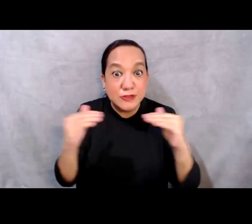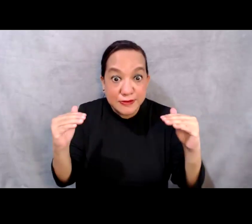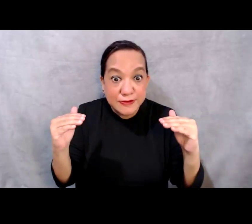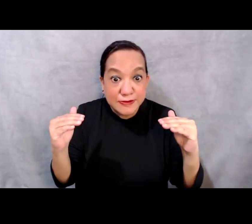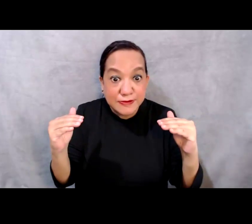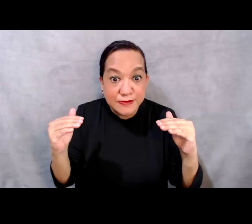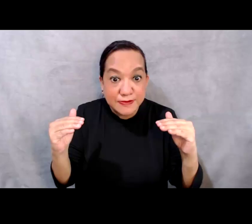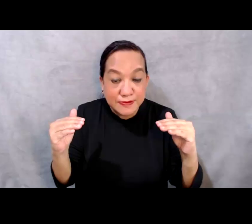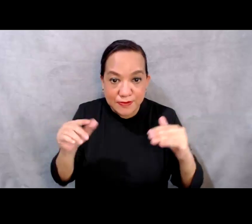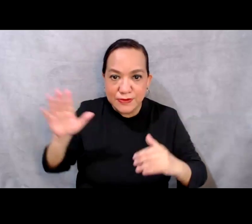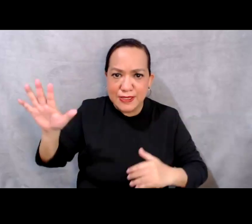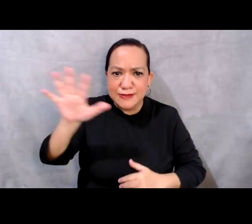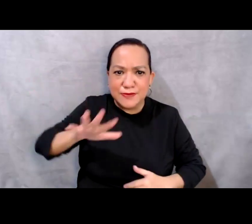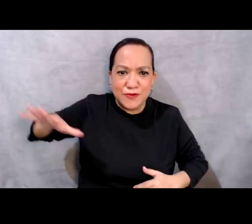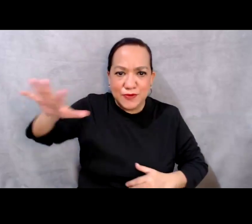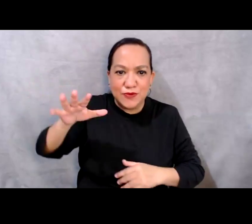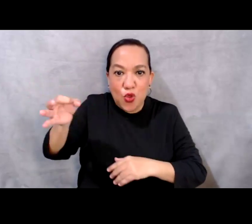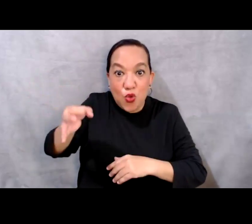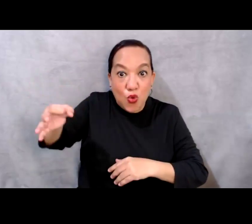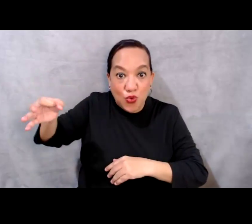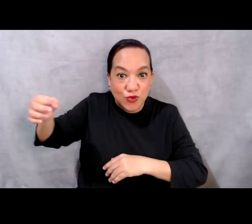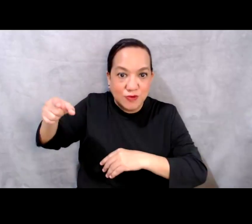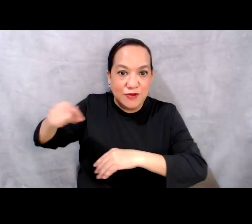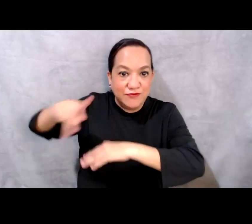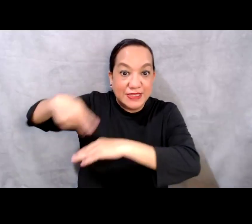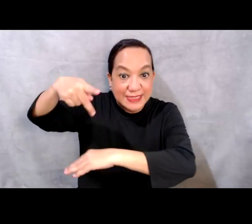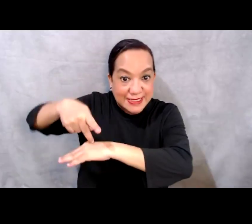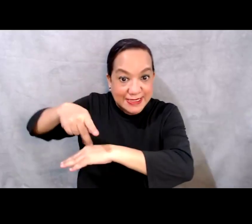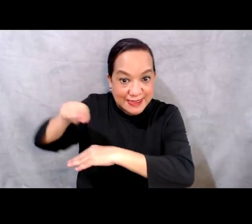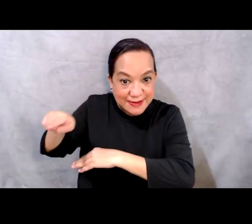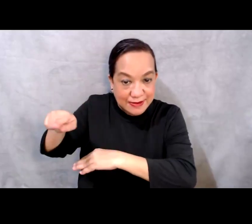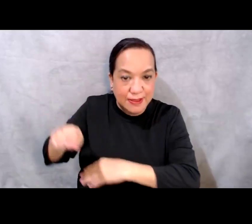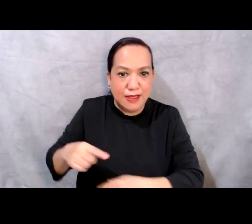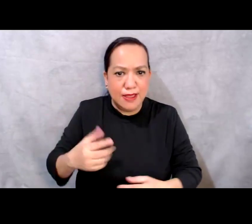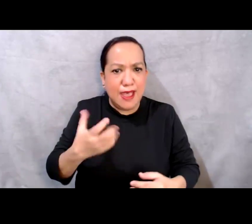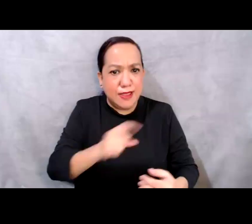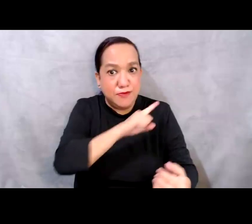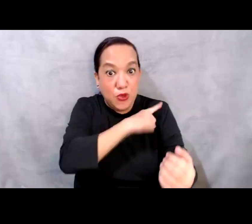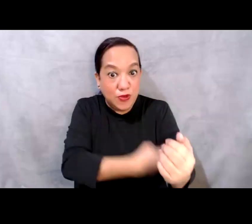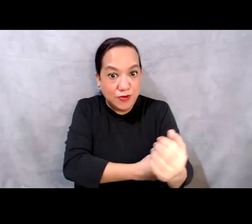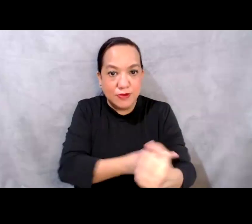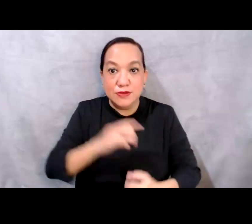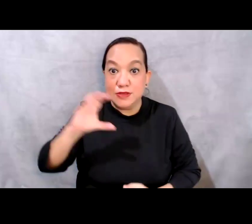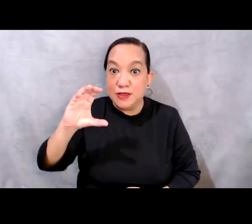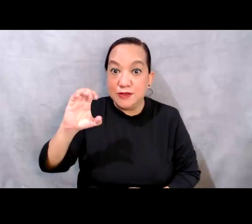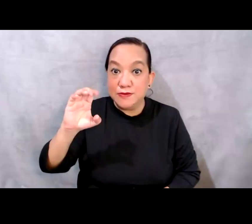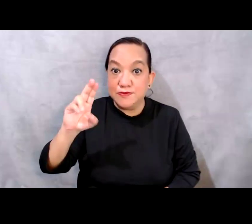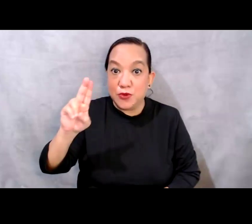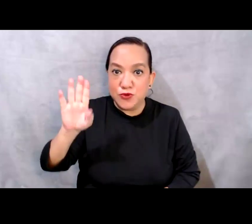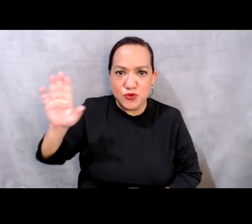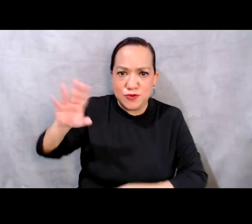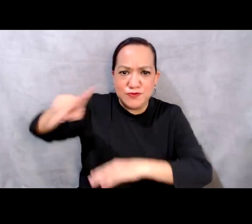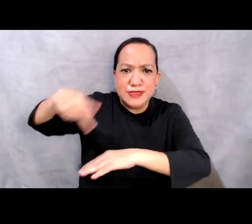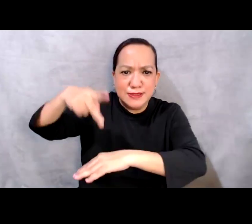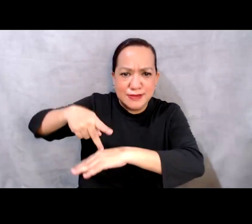in Cebu. CRP then recommended 4 work streams, and while relevant studies have